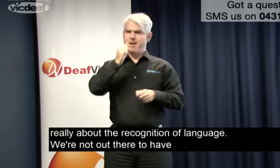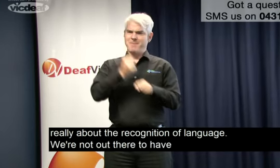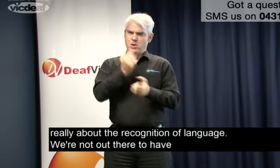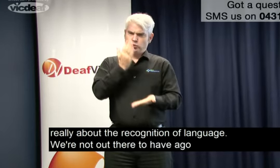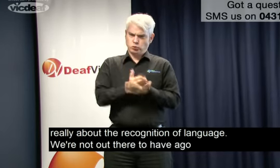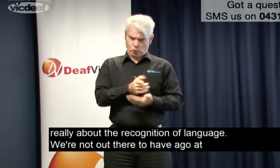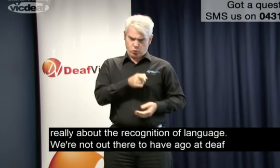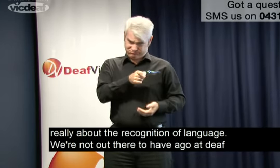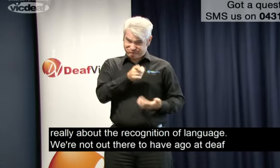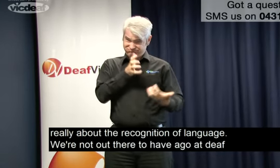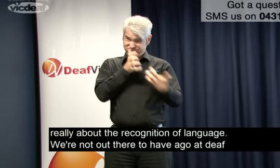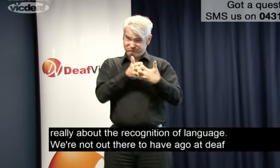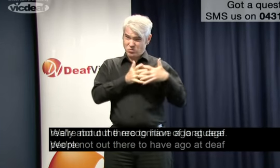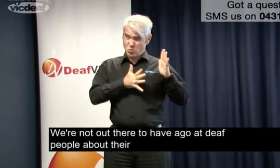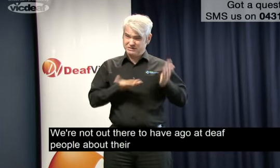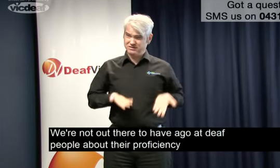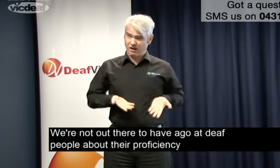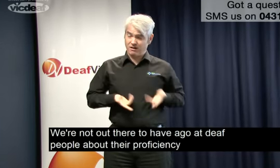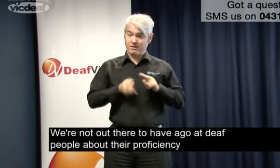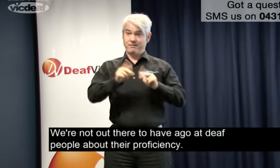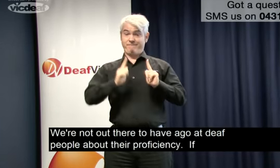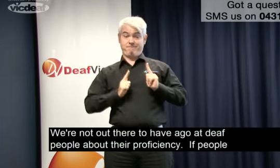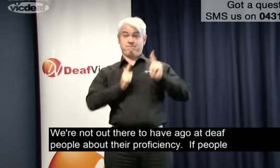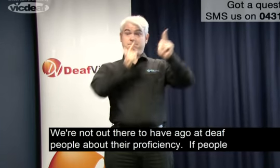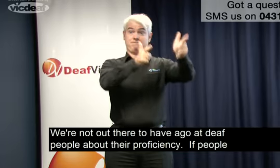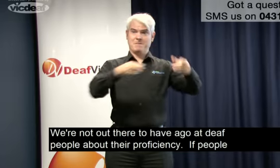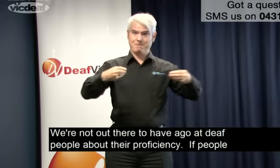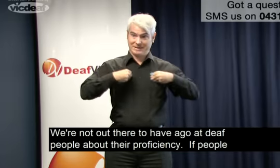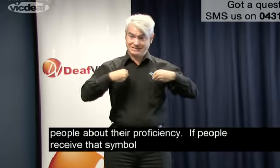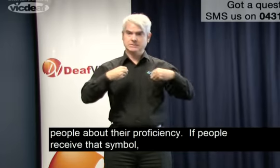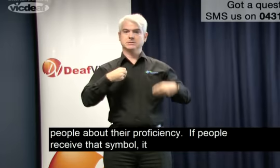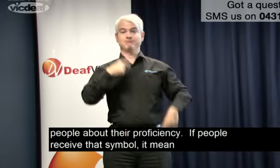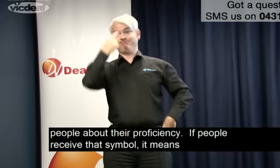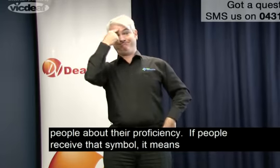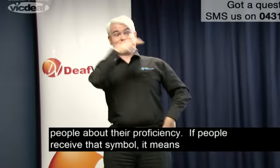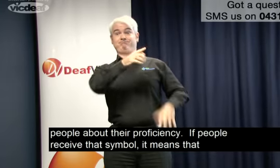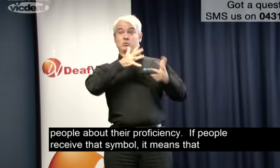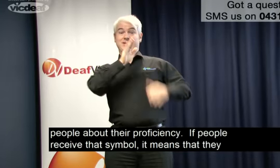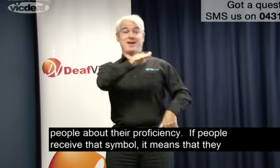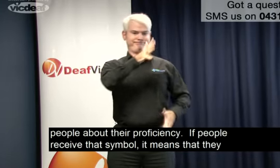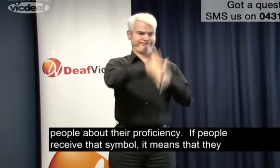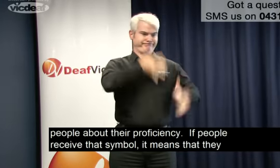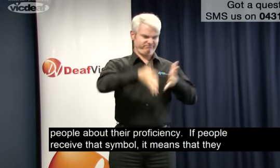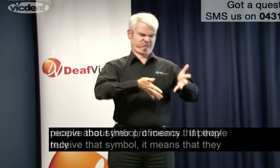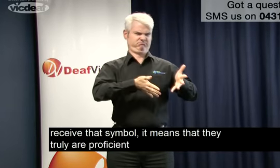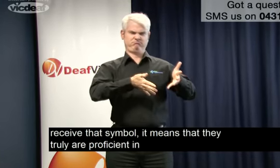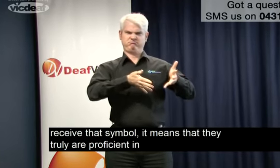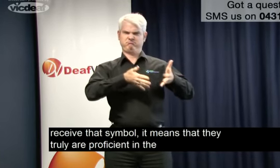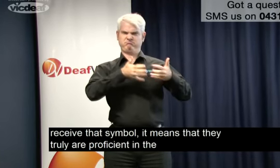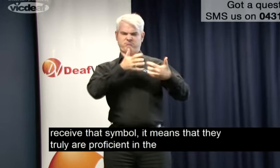that symbol, it means that, you know, they truly are proficient in the language. And if we go to a business and we start signing to